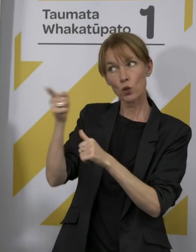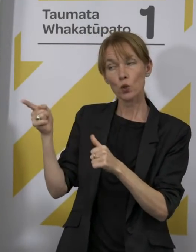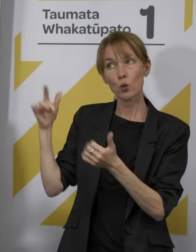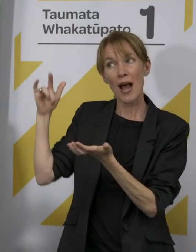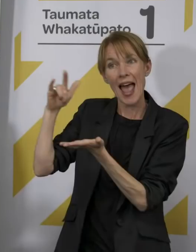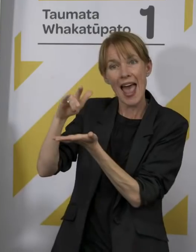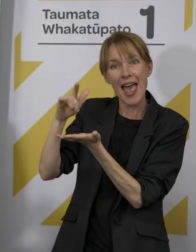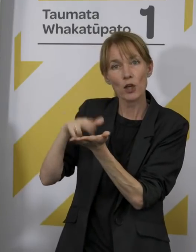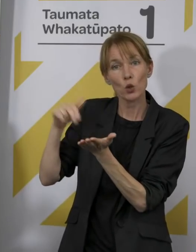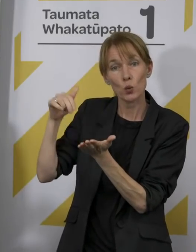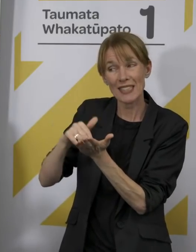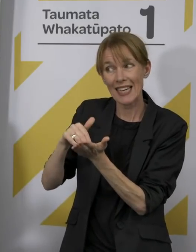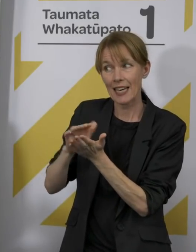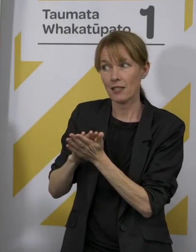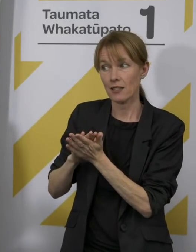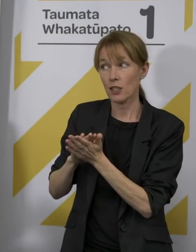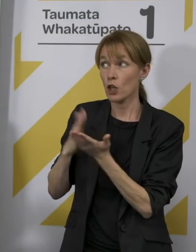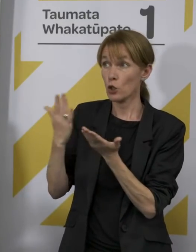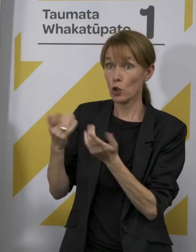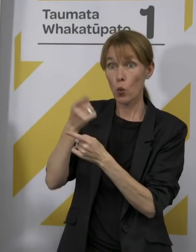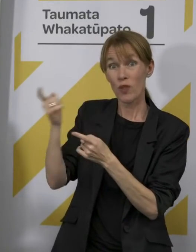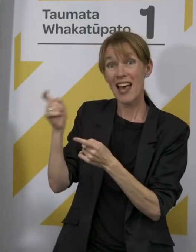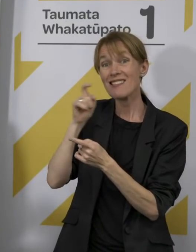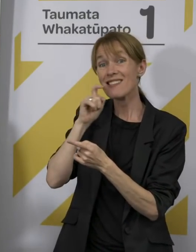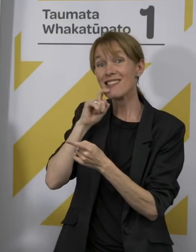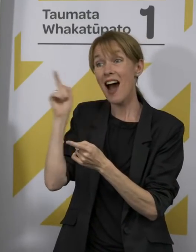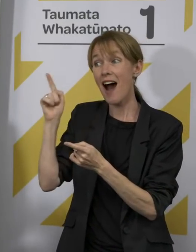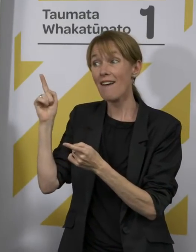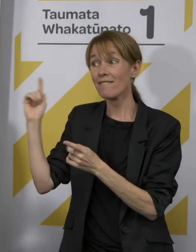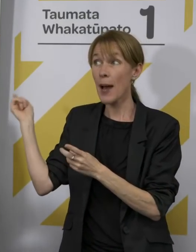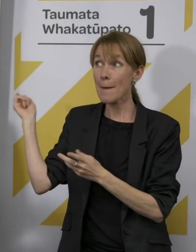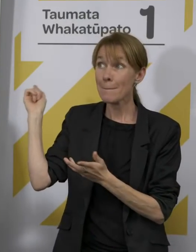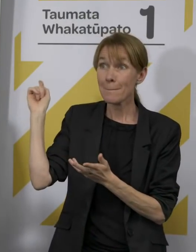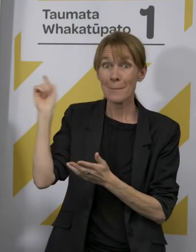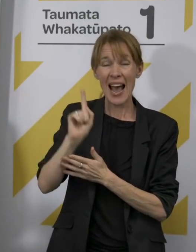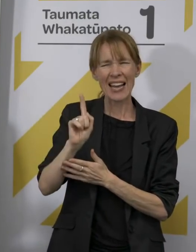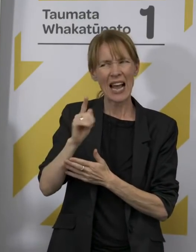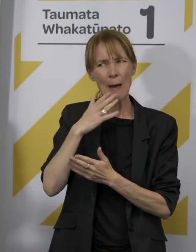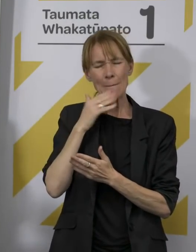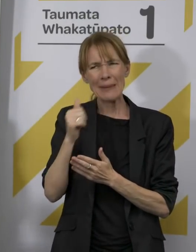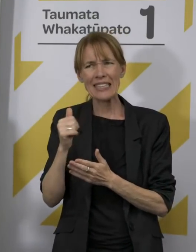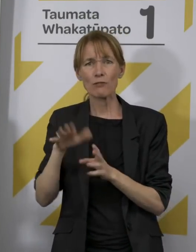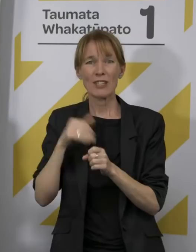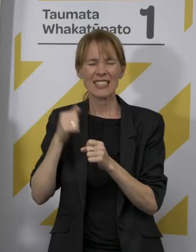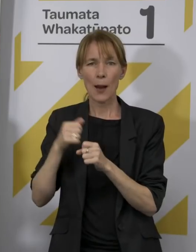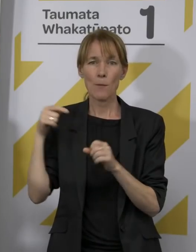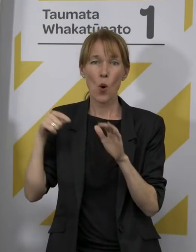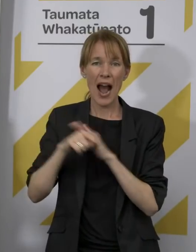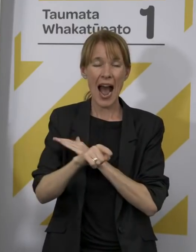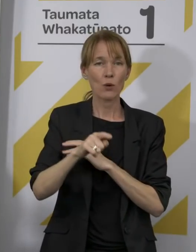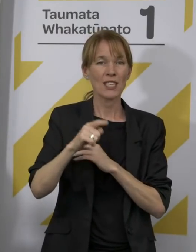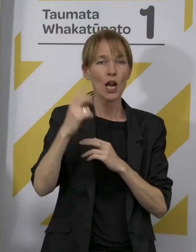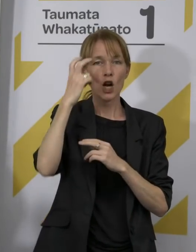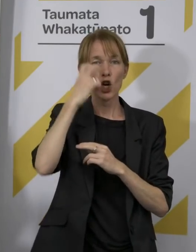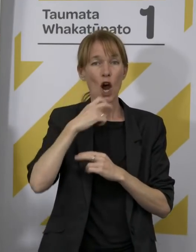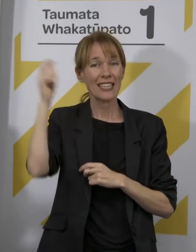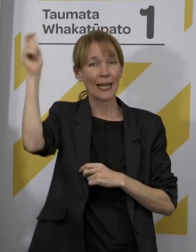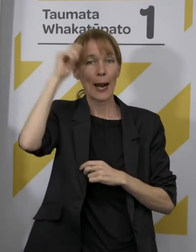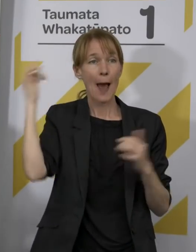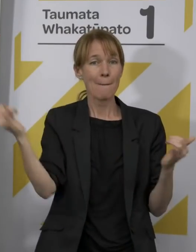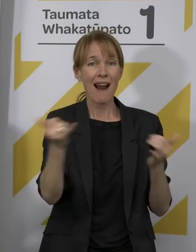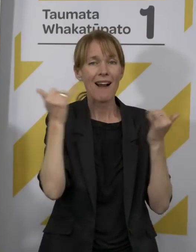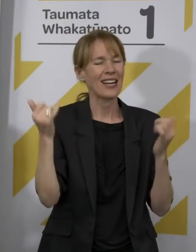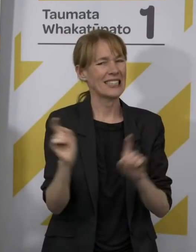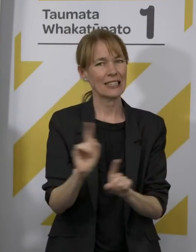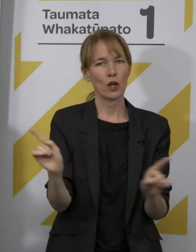lifestyle options for flight attendants that come back? Like, are you advising them maybe not to go clubbing the weekend after they return from an international flight? Not